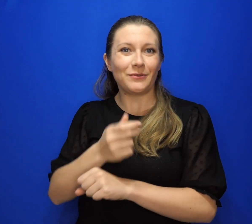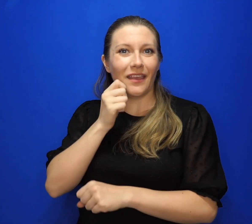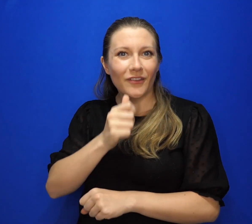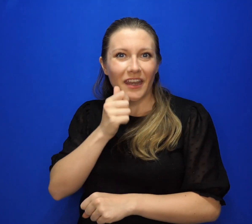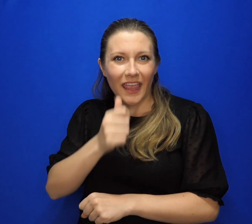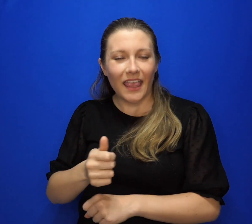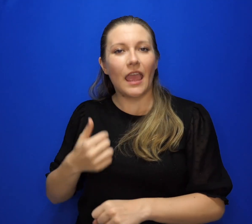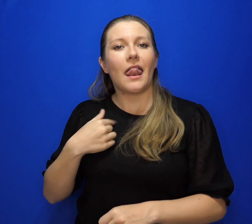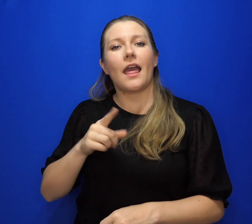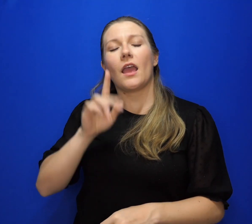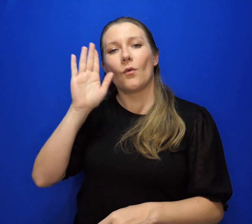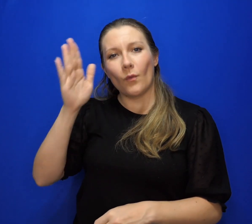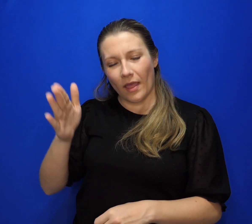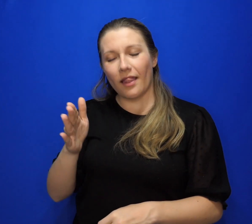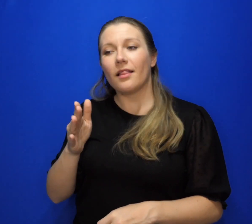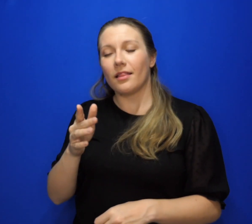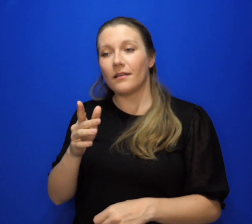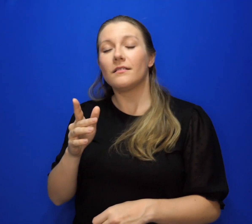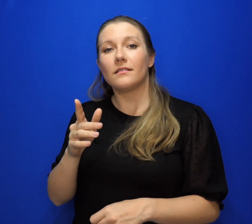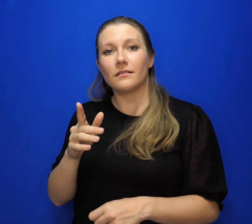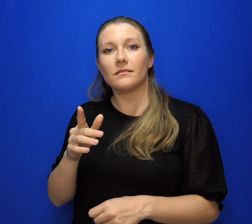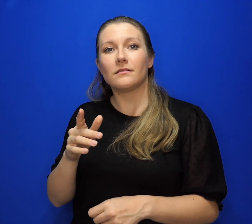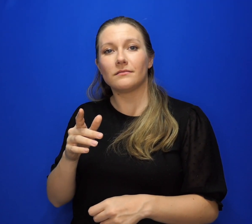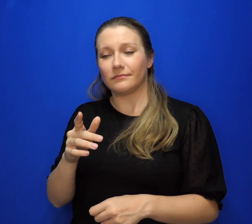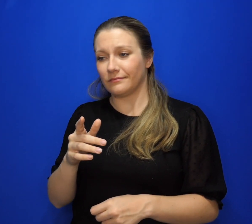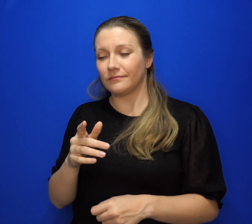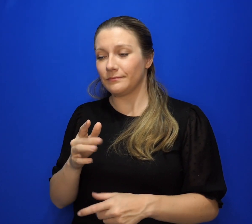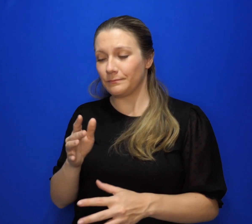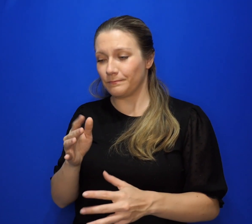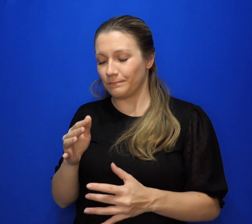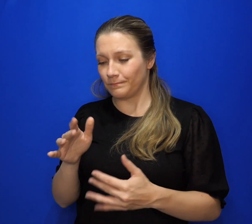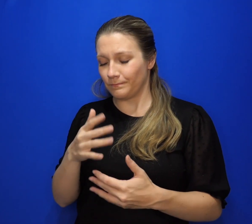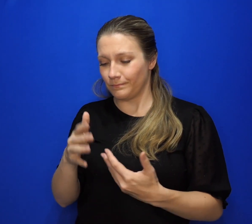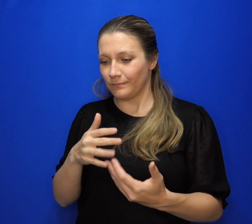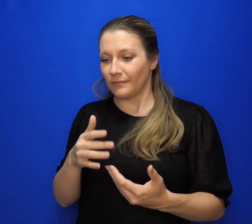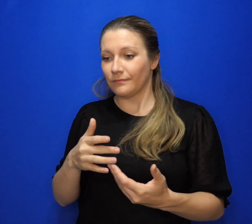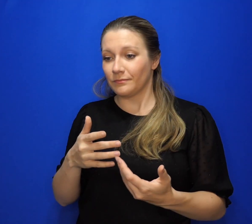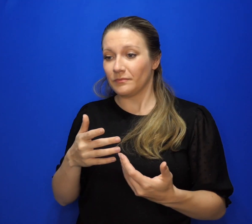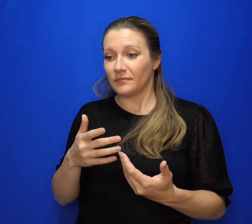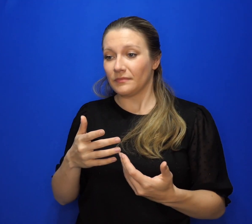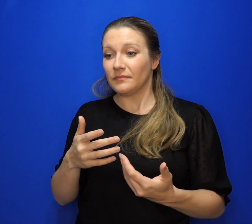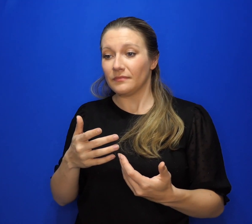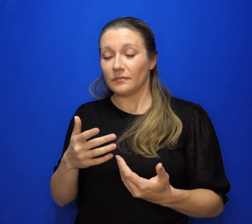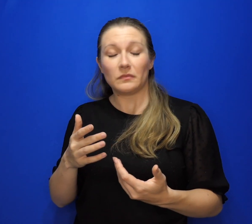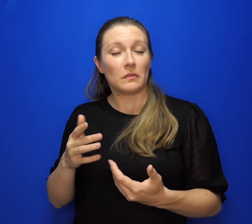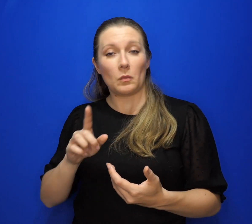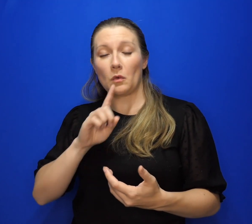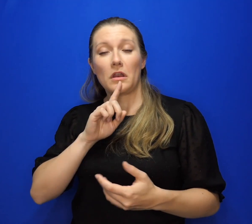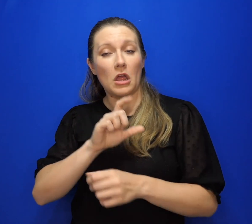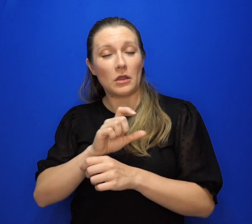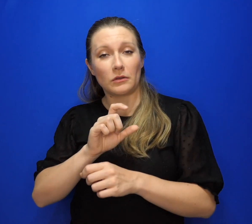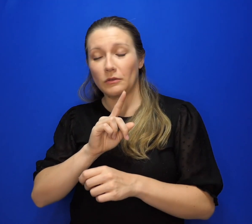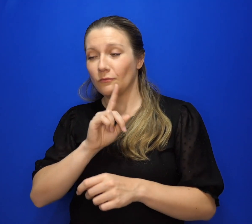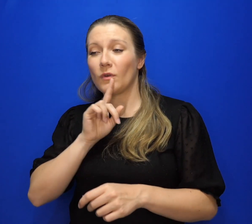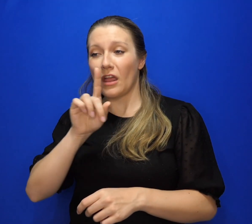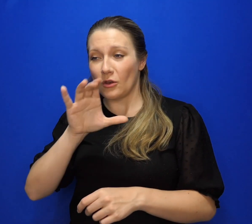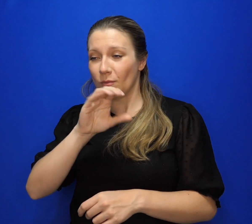without embarrassment, pimp the Defining Diabetes series in the podcast, because I was going to mention it too. So I'm glad you brought it up. You have